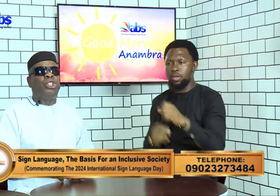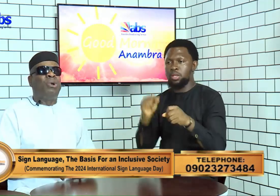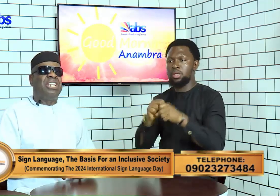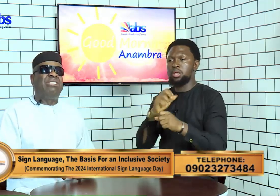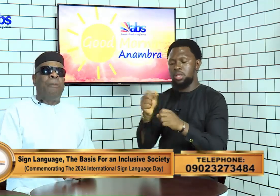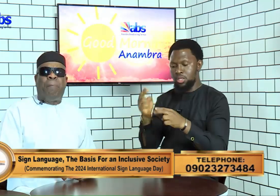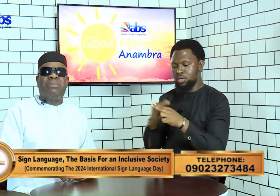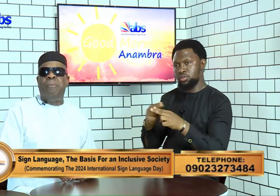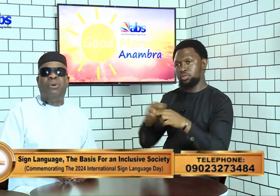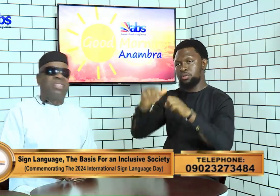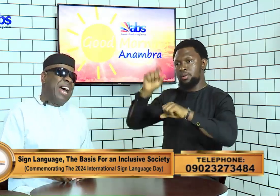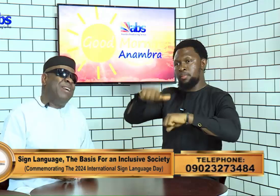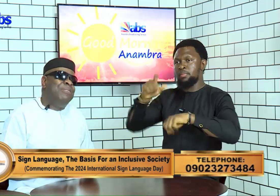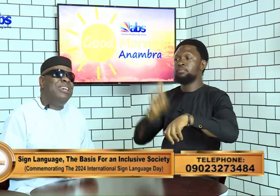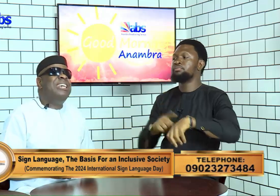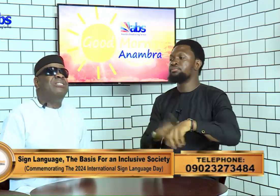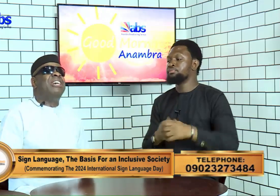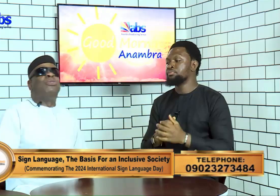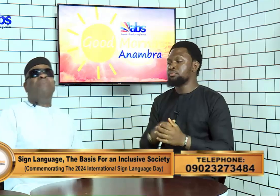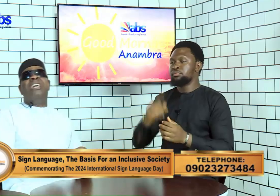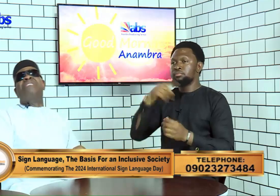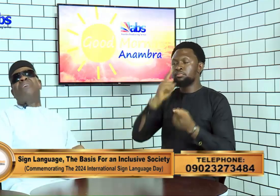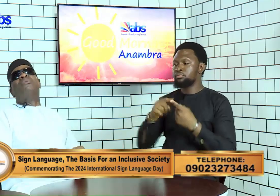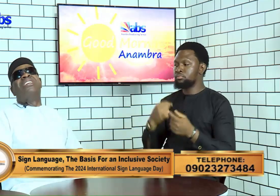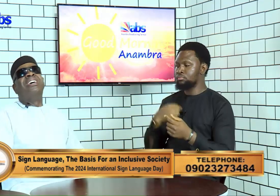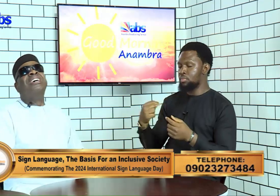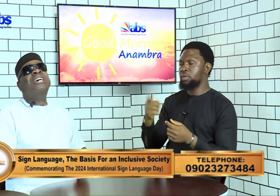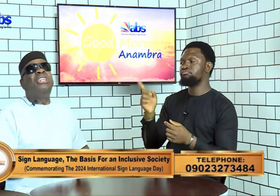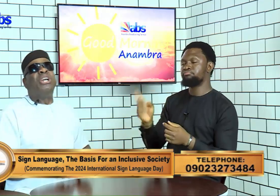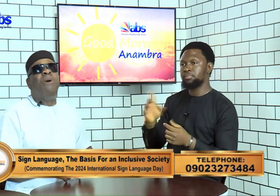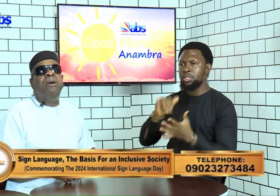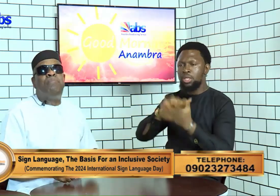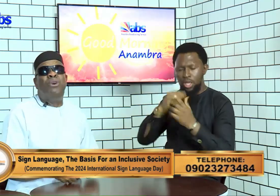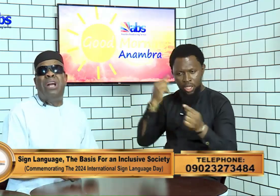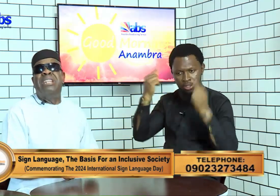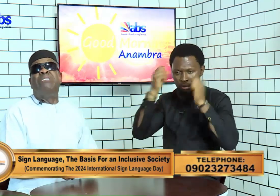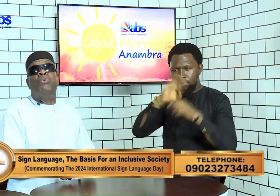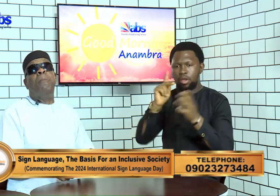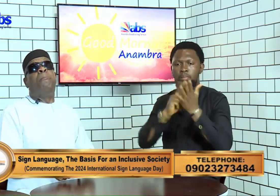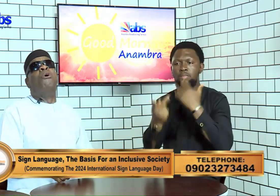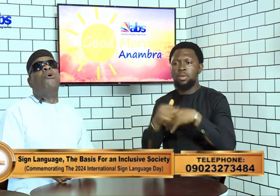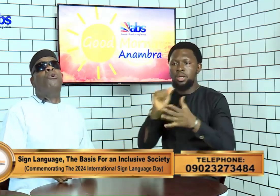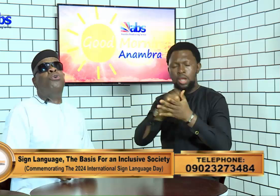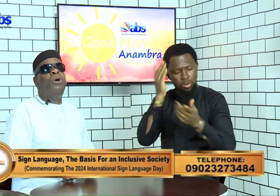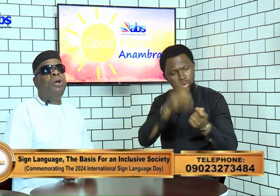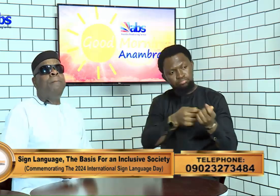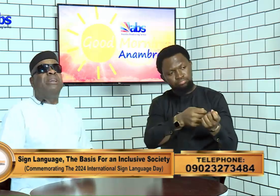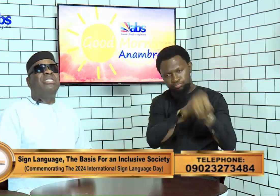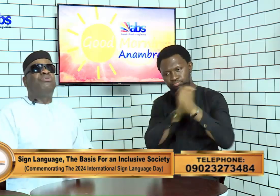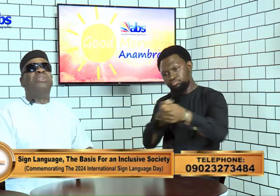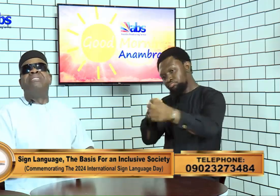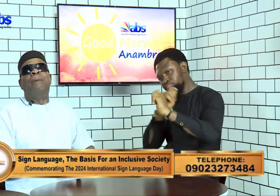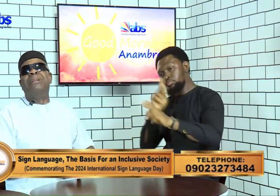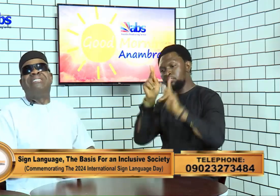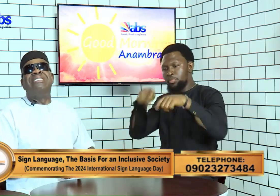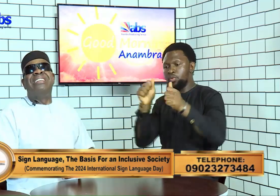the shortest possible time. He said to me, Ezemuzie, think of a program that will pull persons